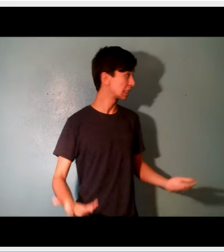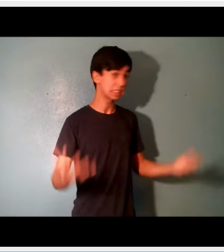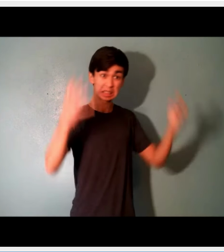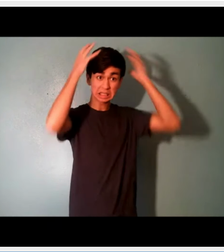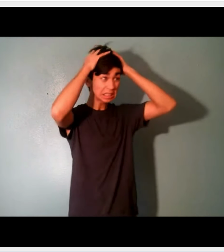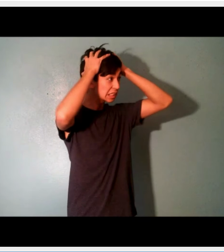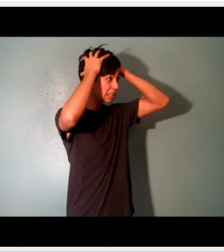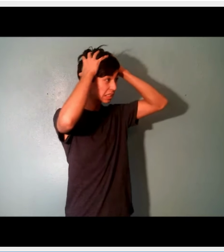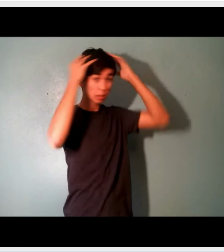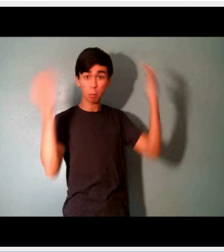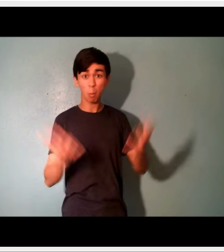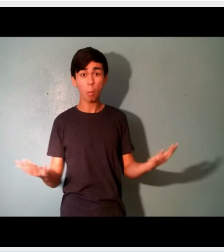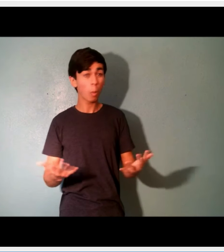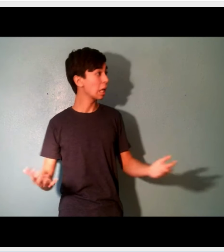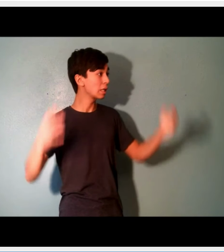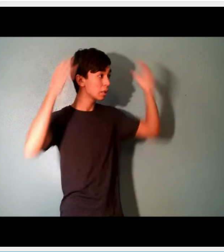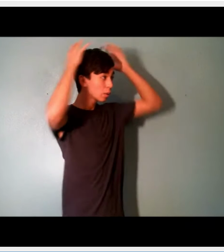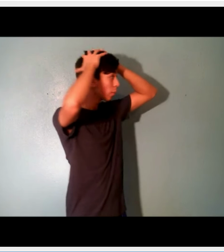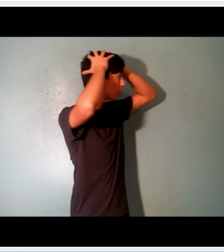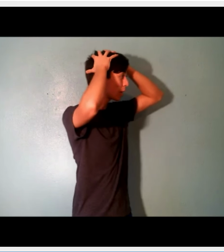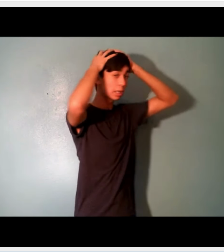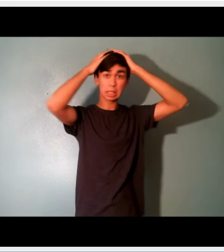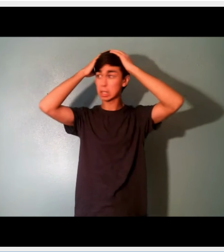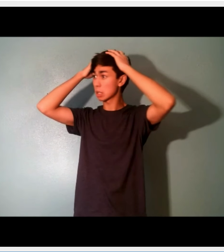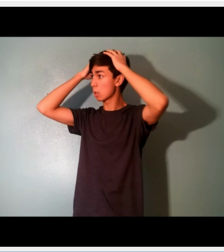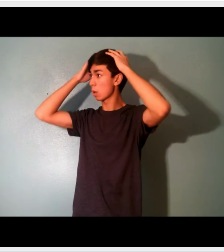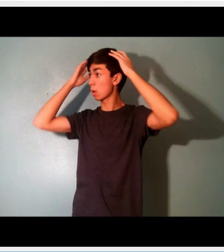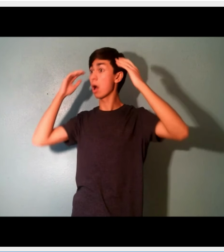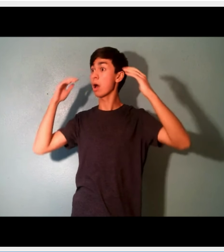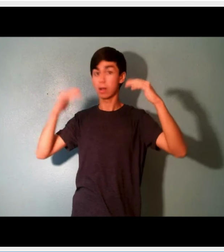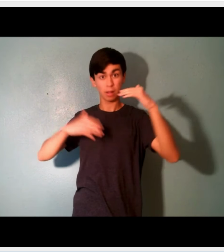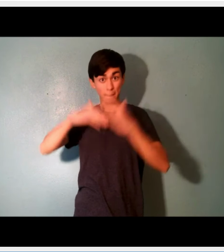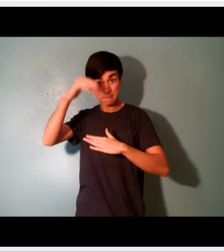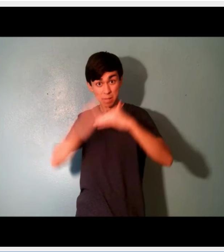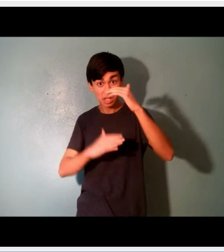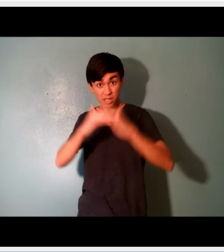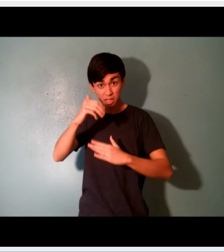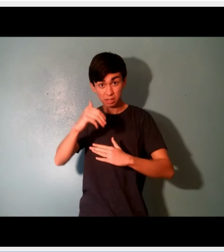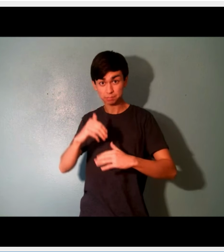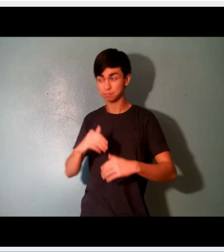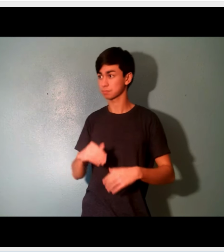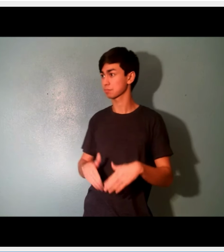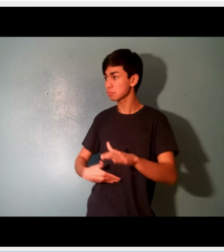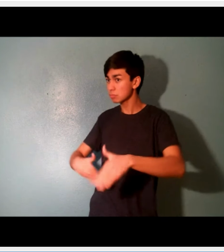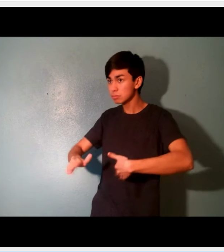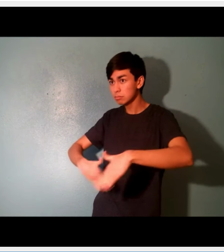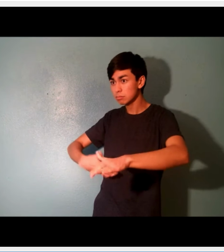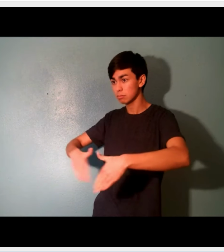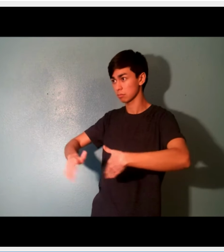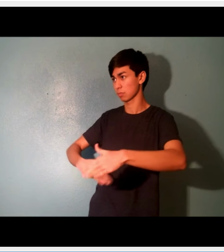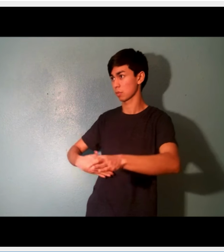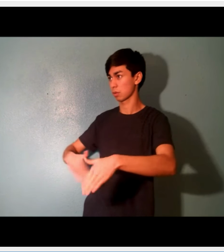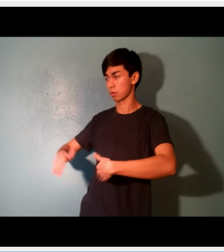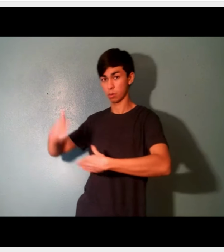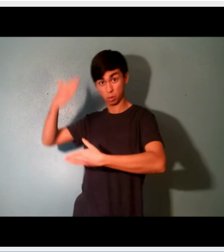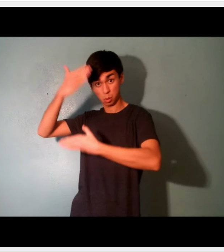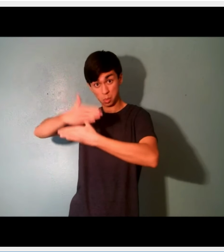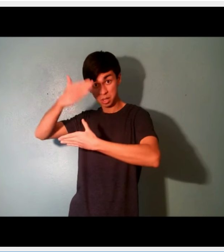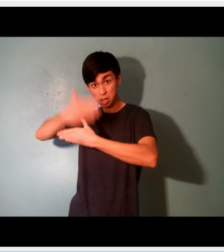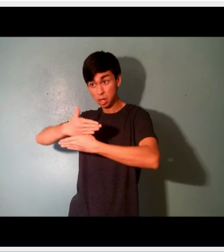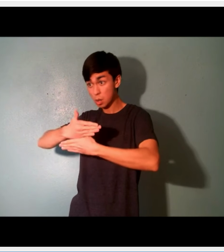Using that classifier to flock to. They're coming from every direction. What do I do? There's a building, so he uses the